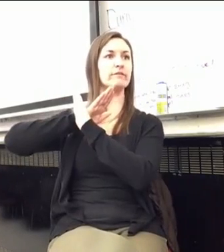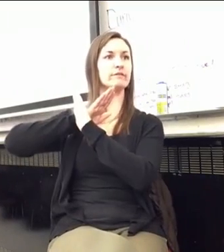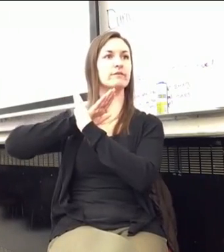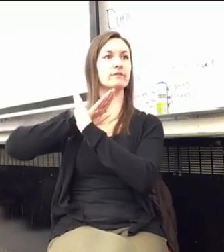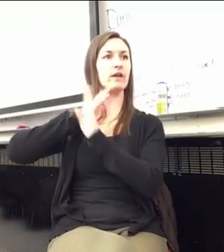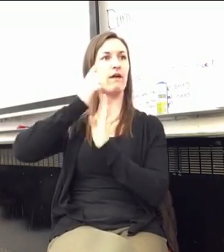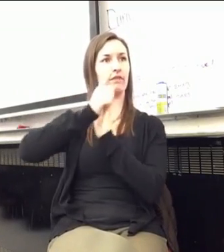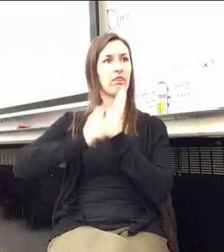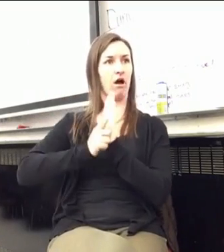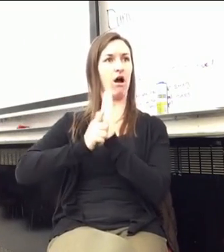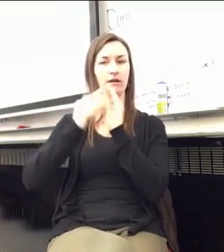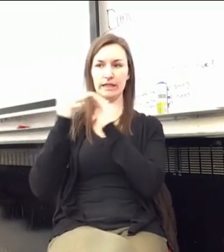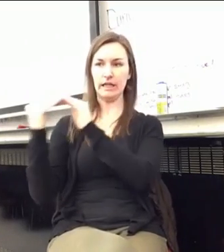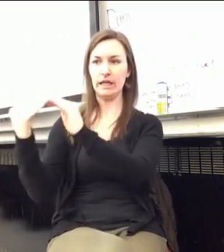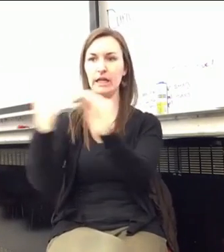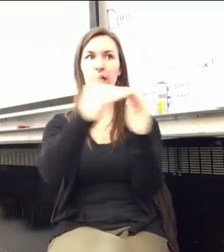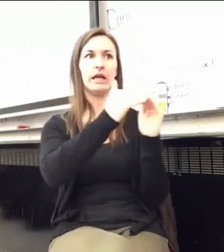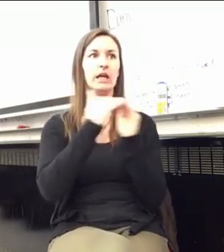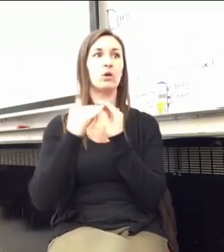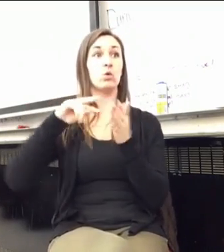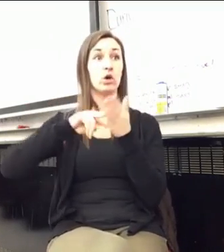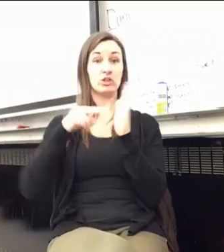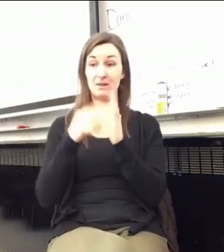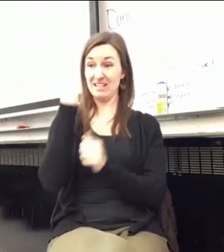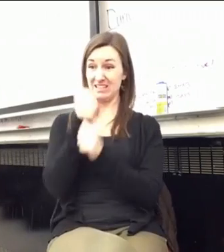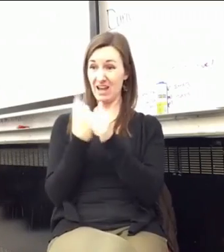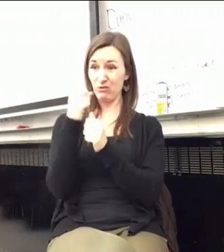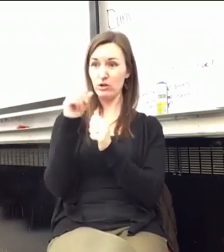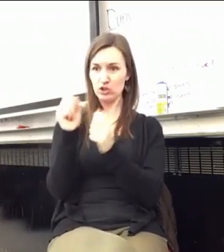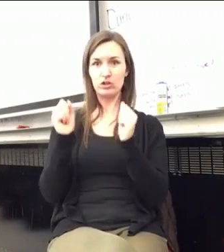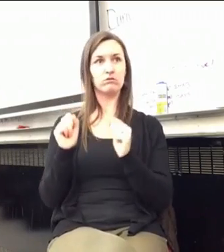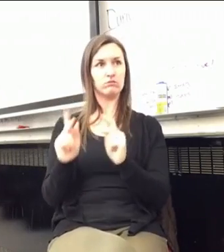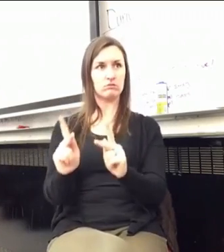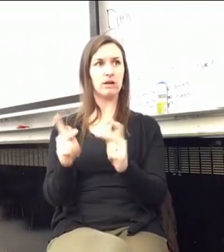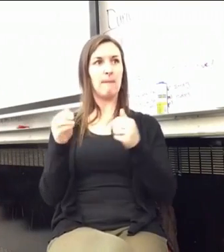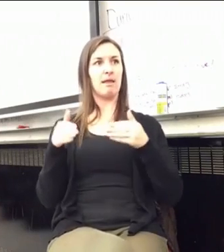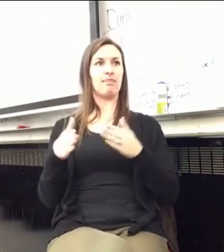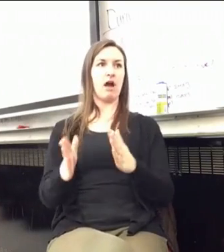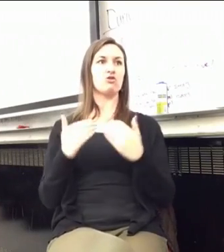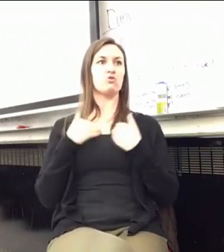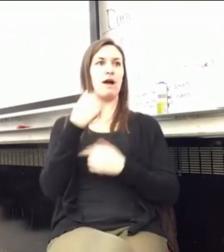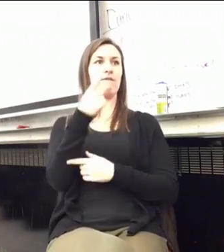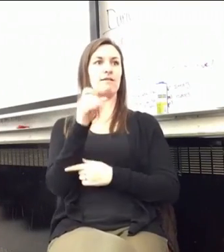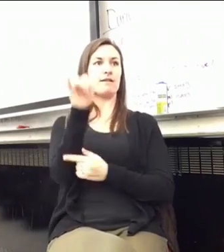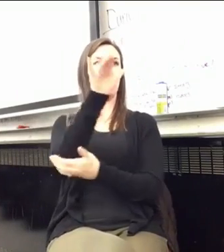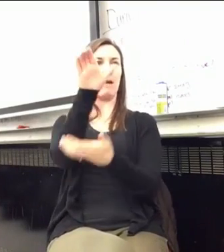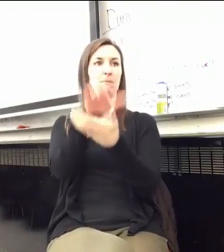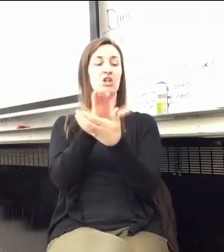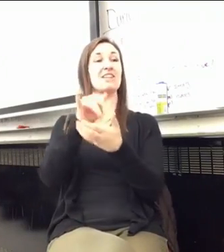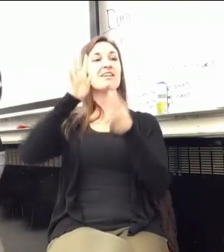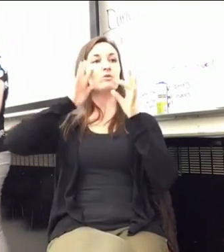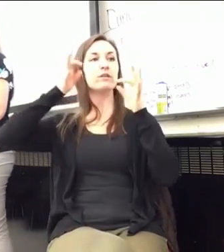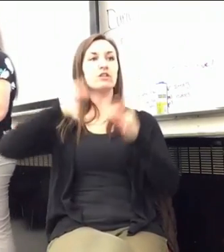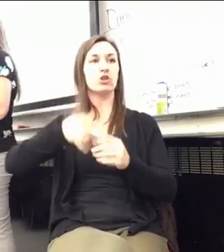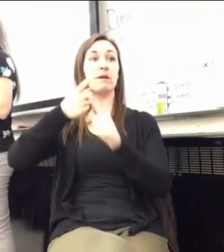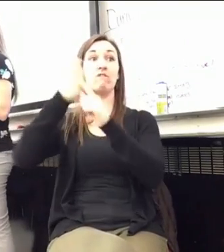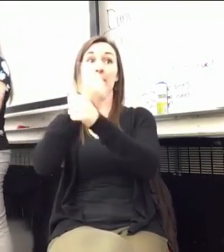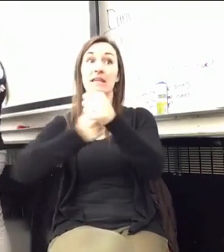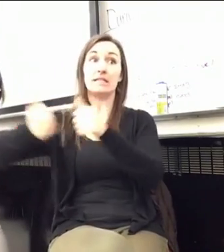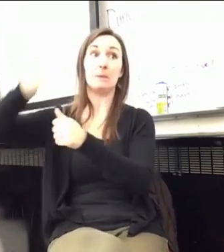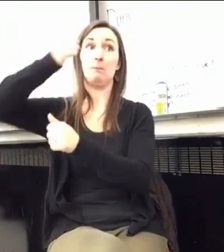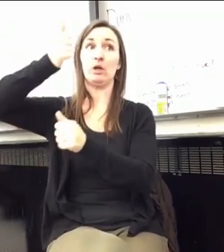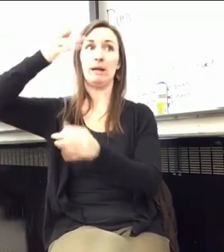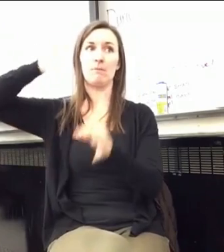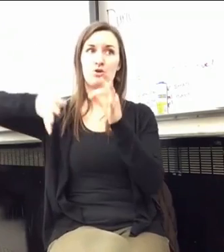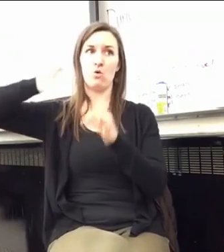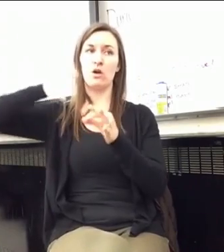equal protection of the laws, which means everybody should be able to have the right to be able to have gay marriage, and that's what they determined with the U.S. Supreme Court. So that's